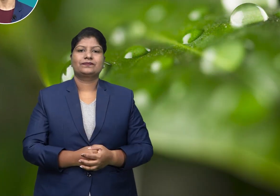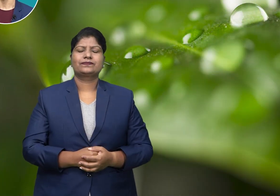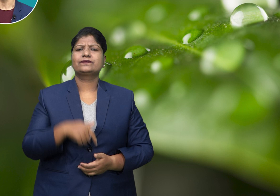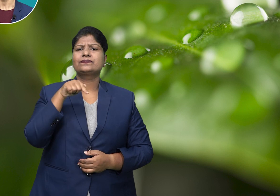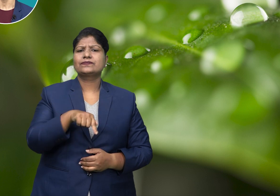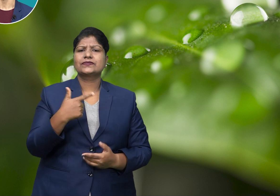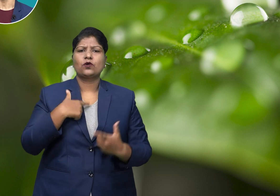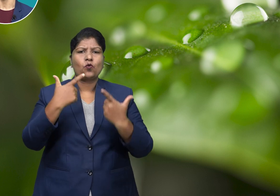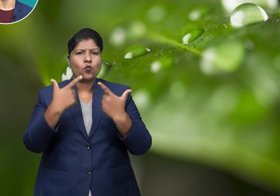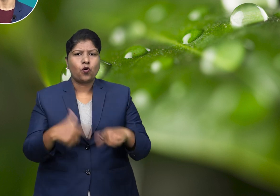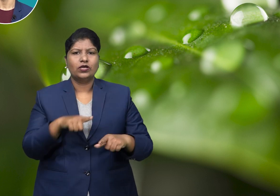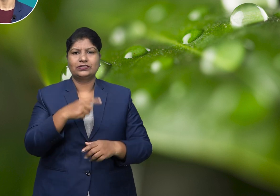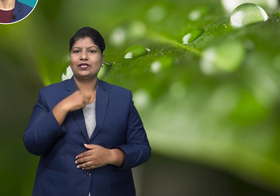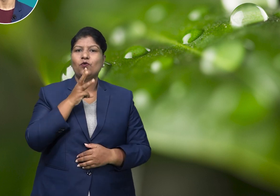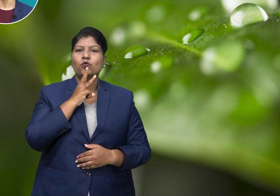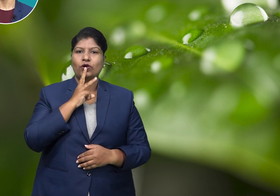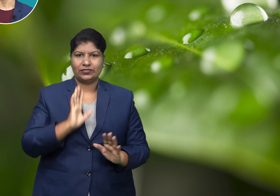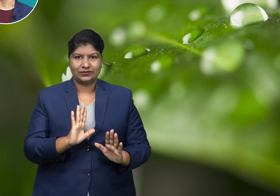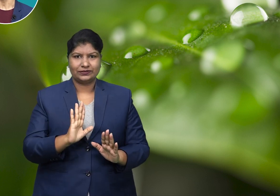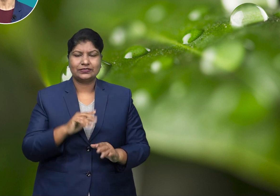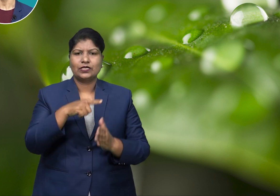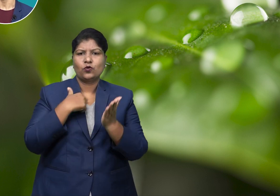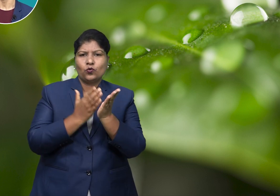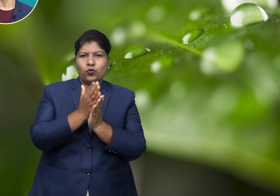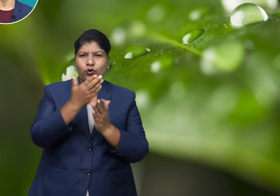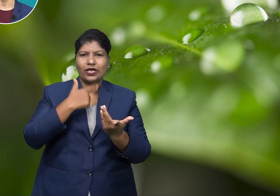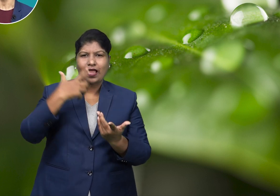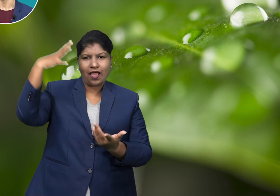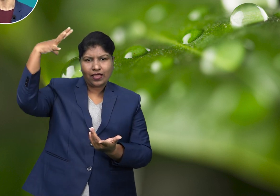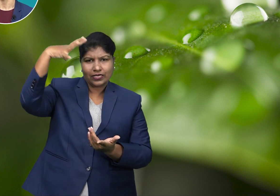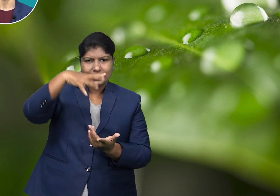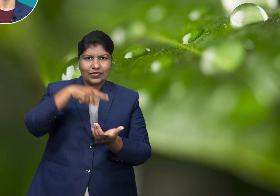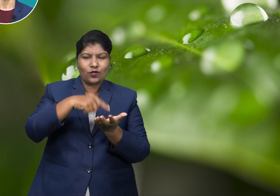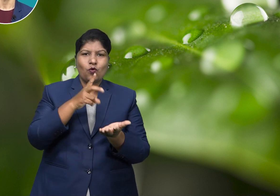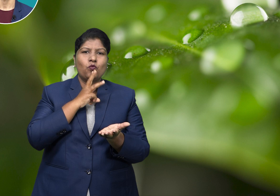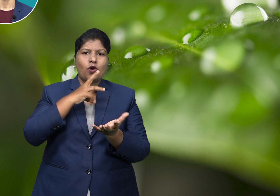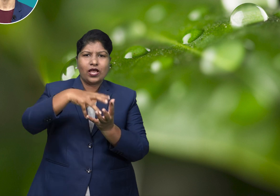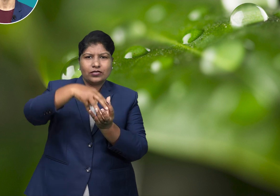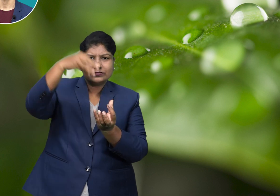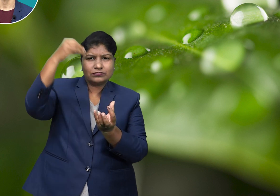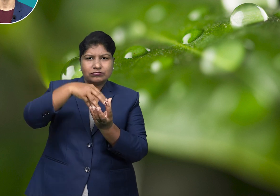it is the loss of water through the aerial parts of the plant.